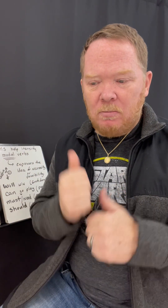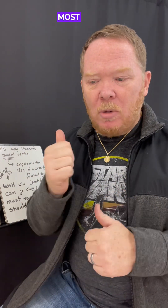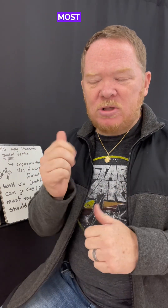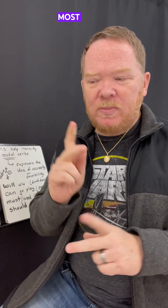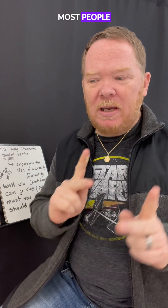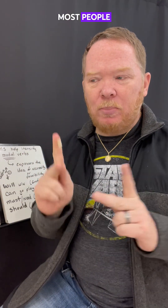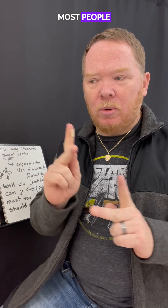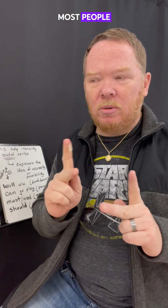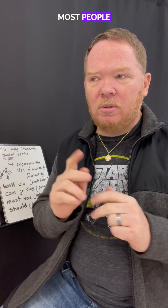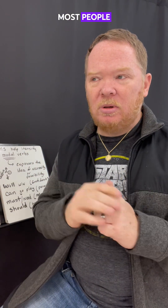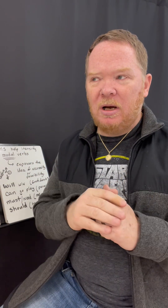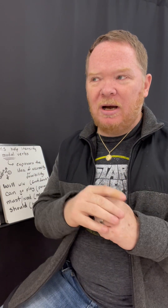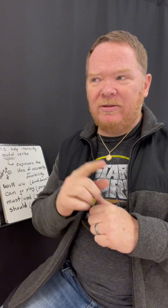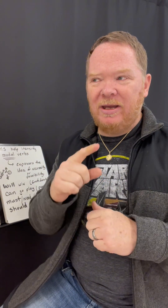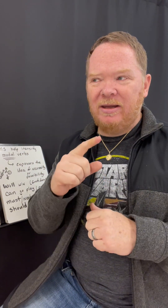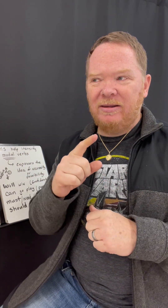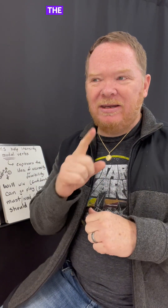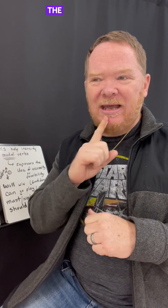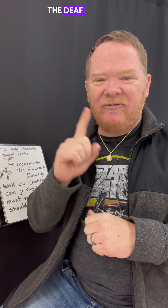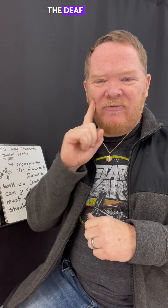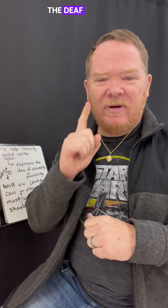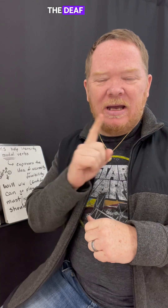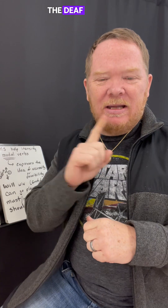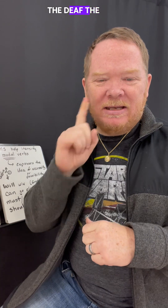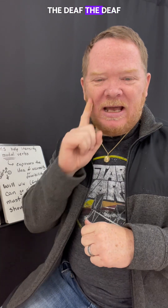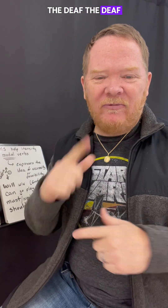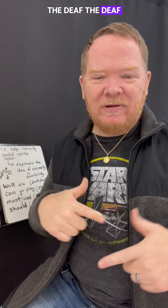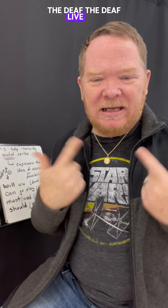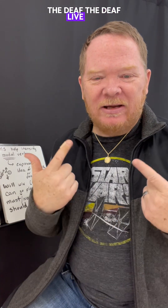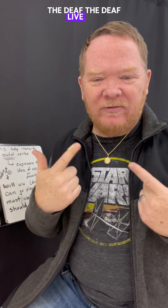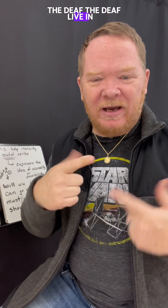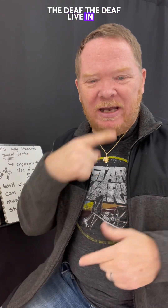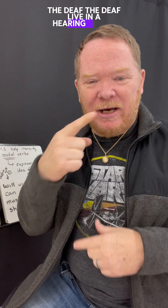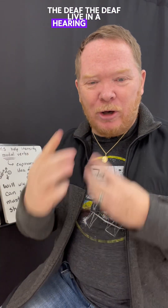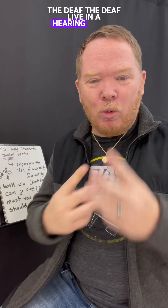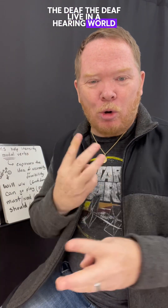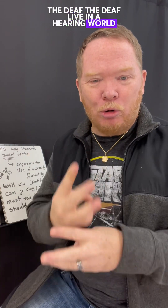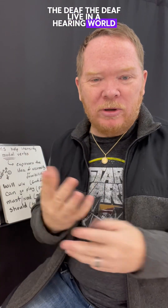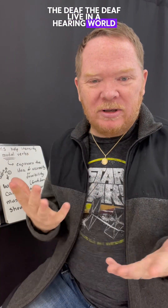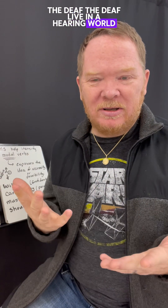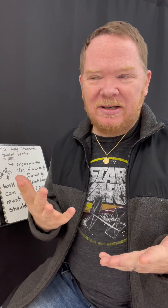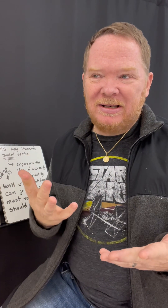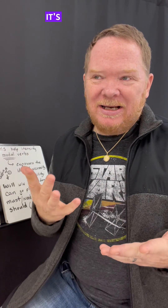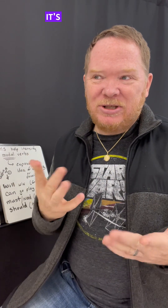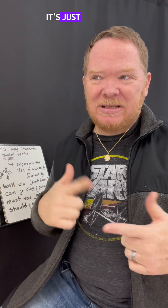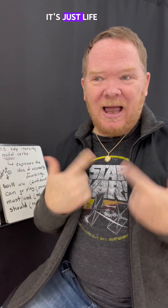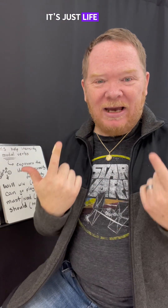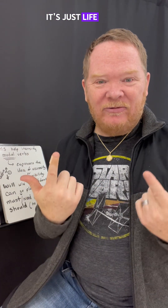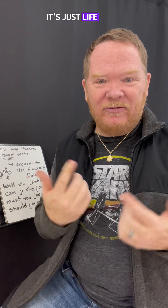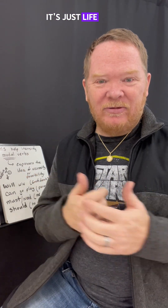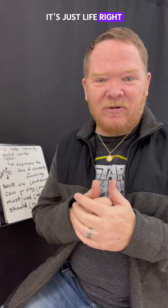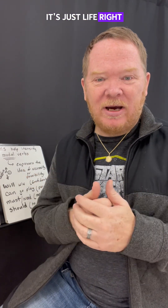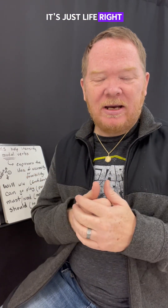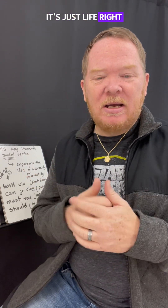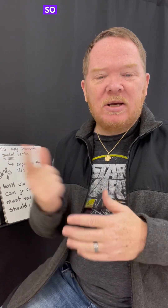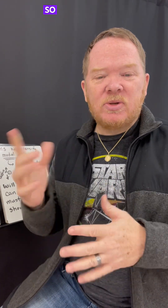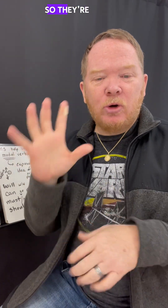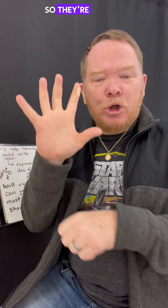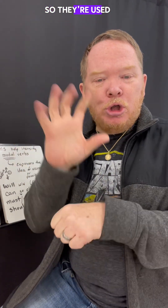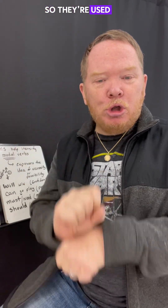most people, the deaf live in a hearing world. It's just life, right? So they're used